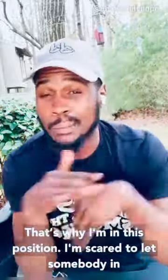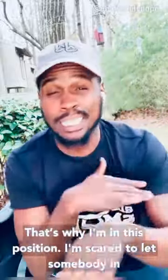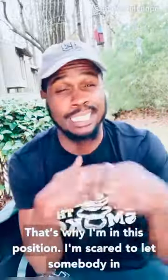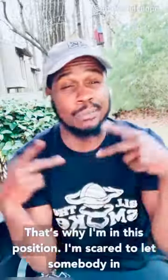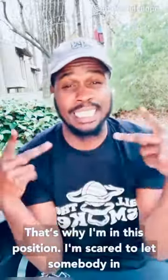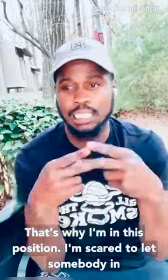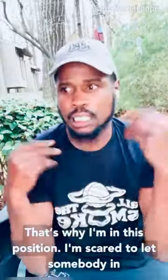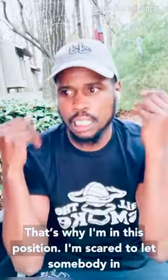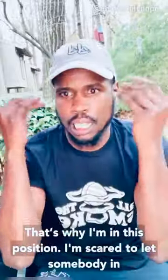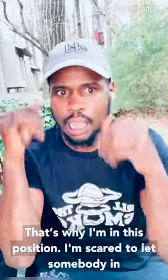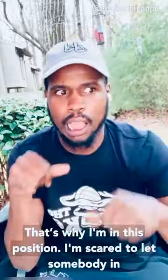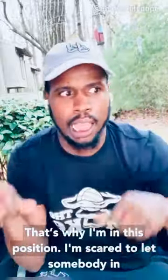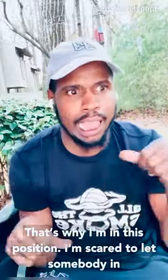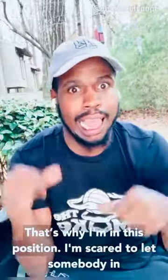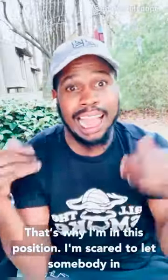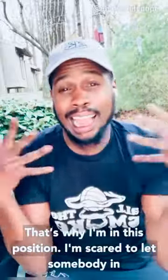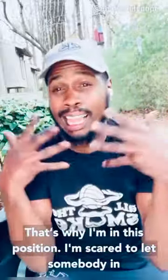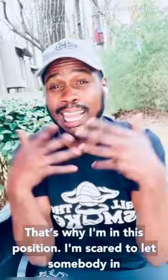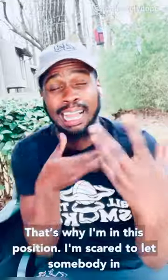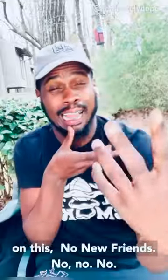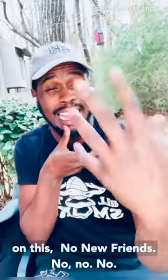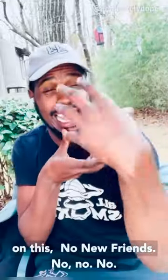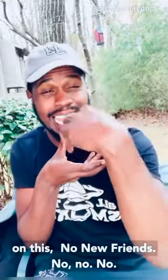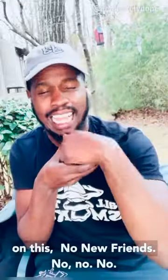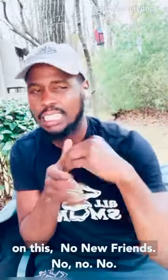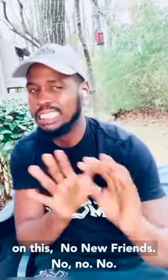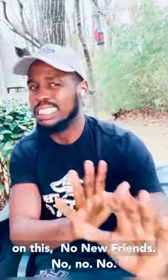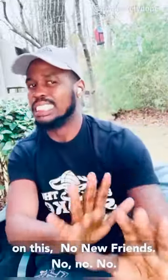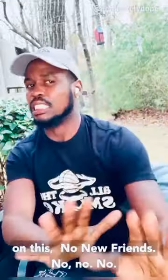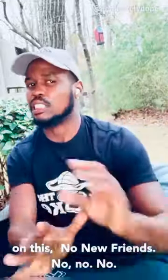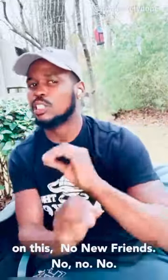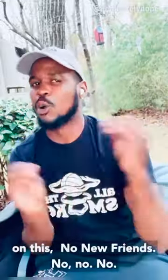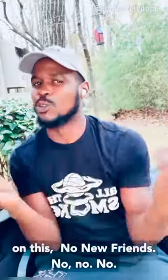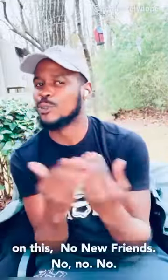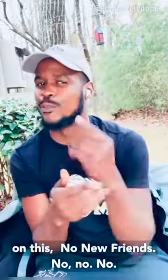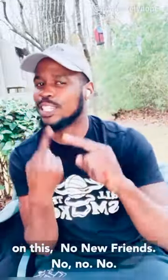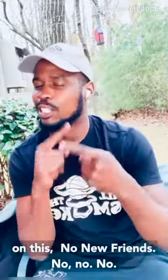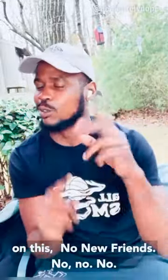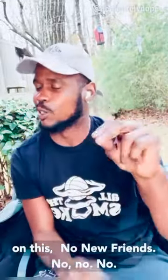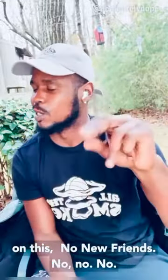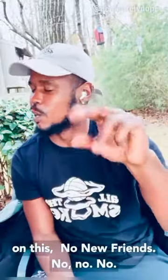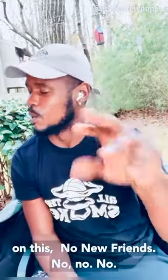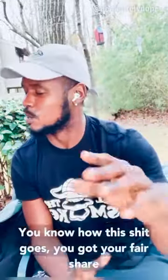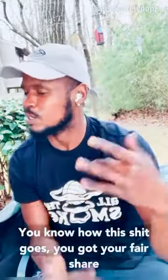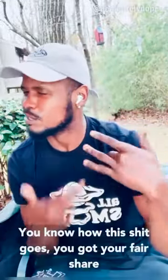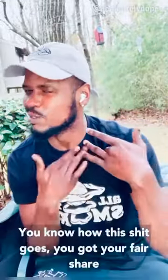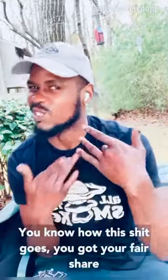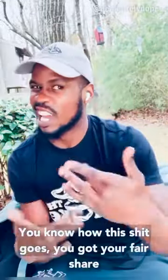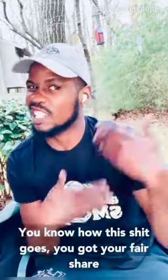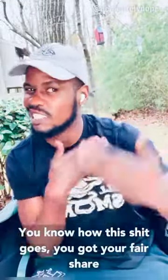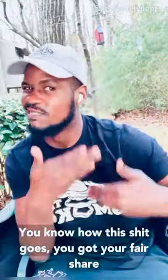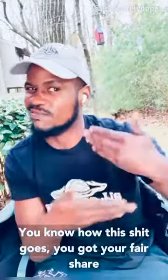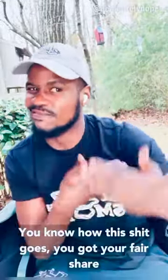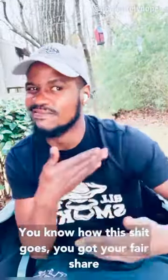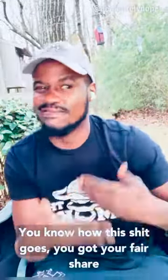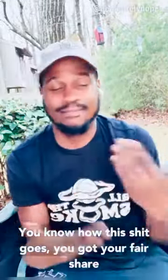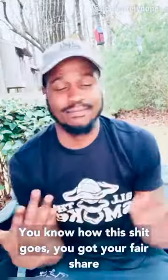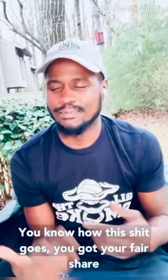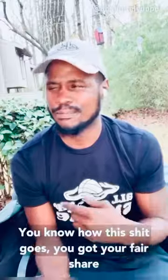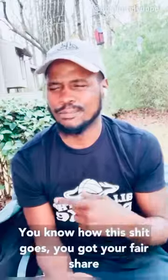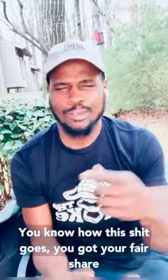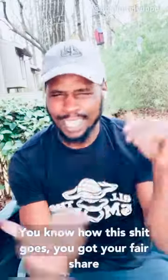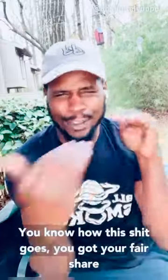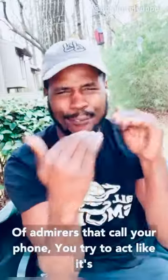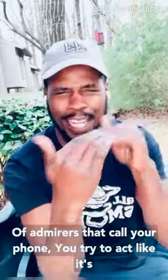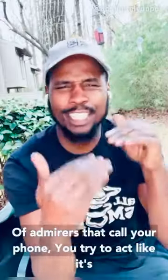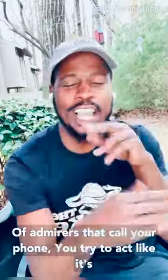this position. I'm scared to let somebody in on this. No new friends, no. You know how this shit go. You got